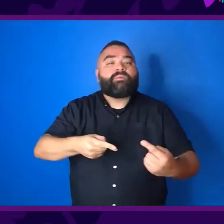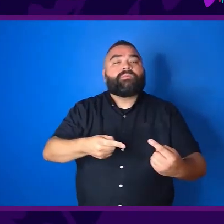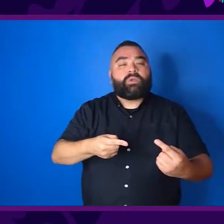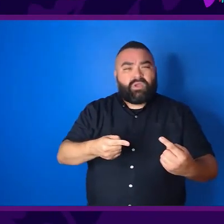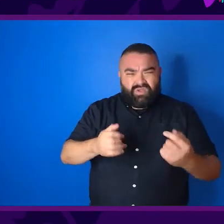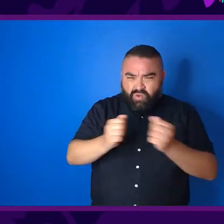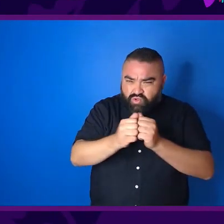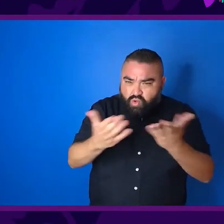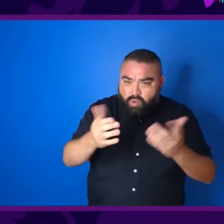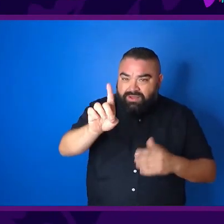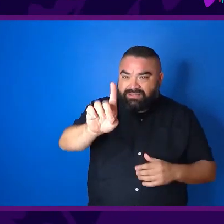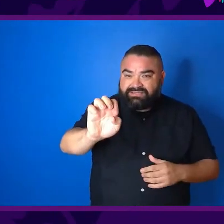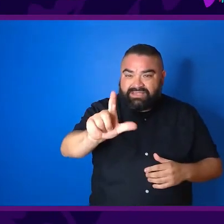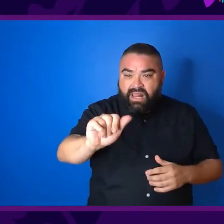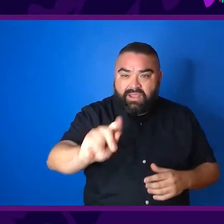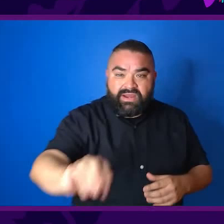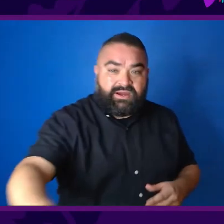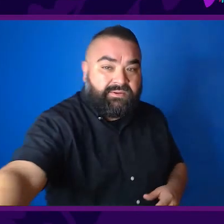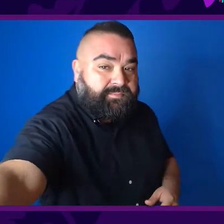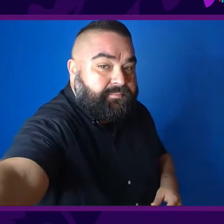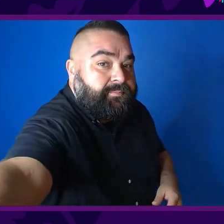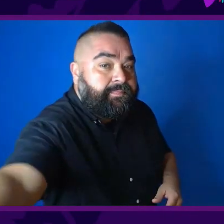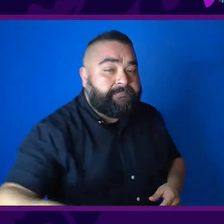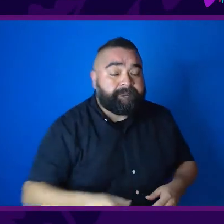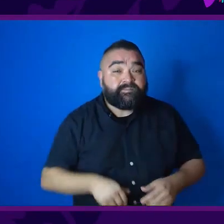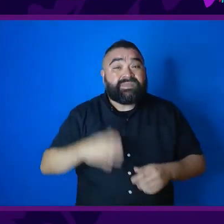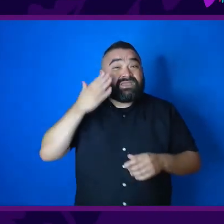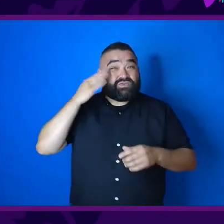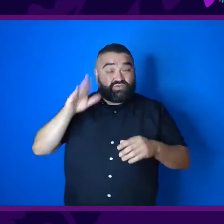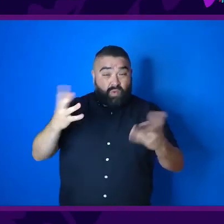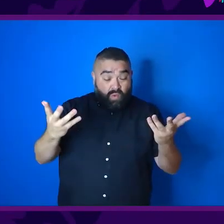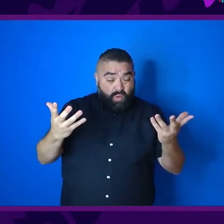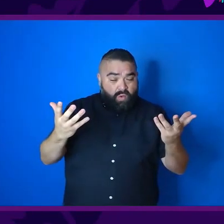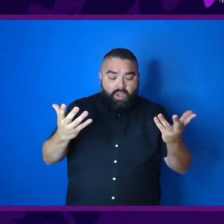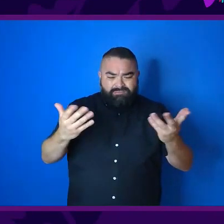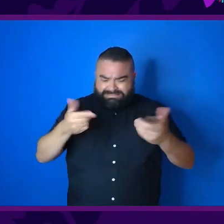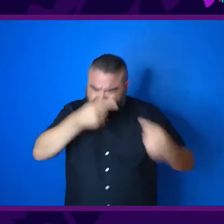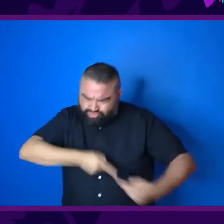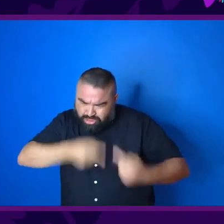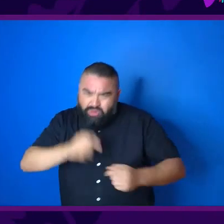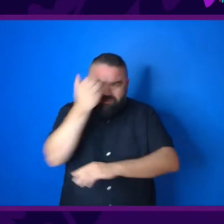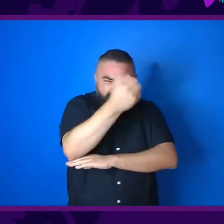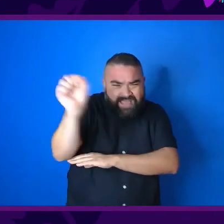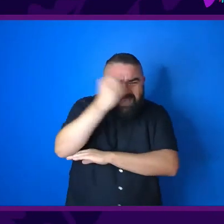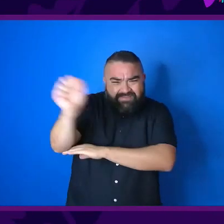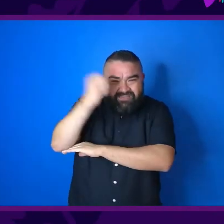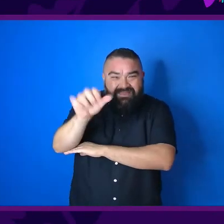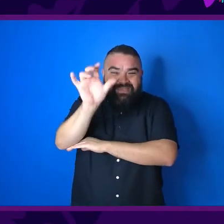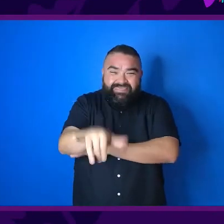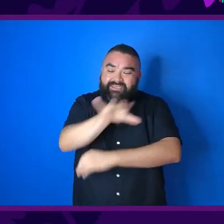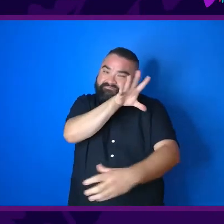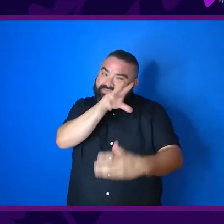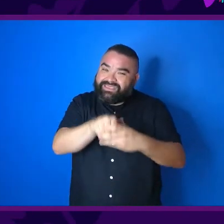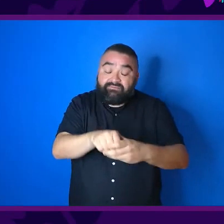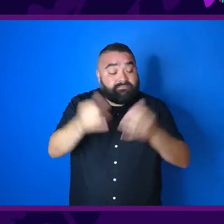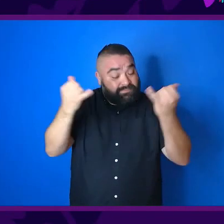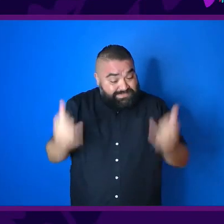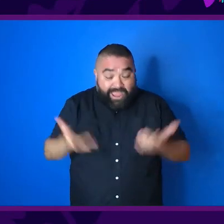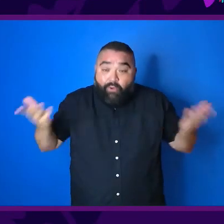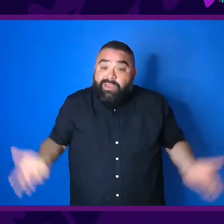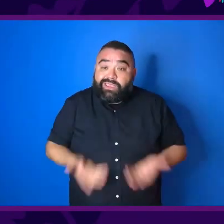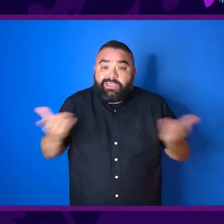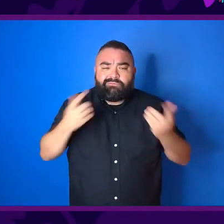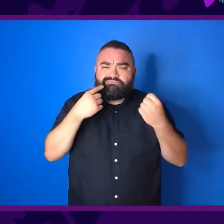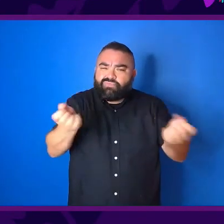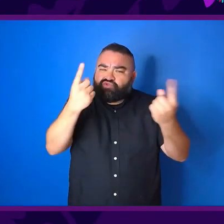Strike, way back when, when we all were a little bit younger. But we're here now, and we understand that the work we need to